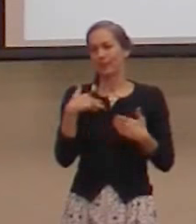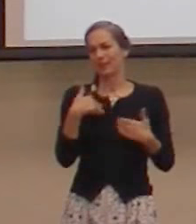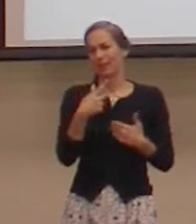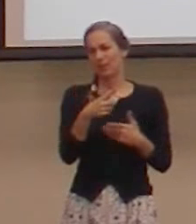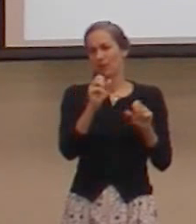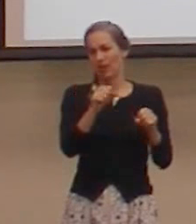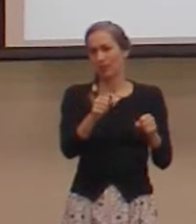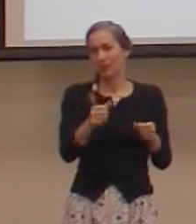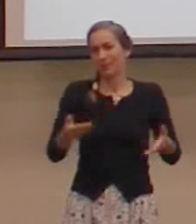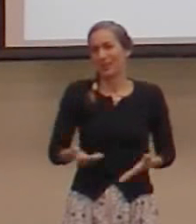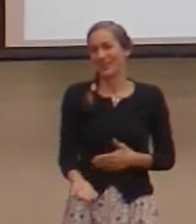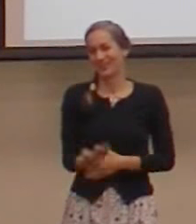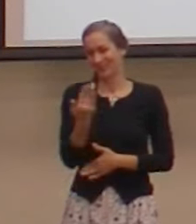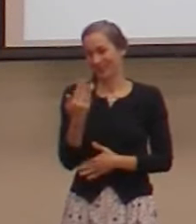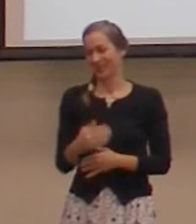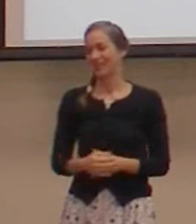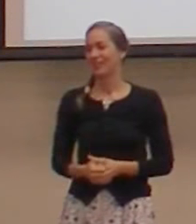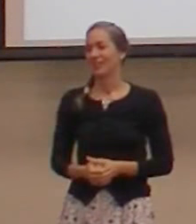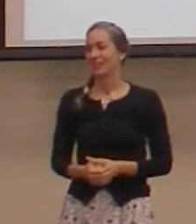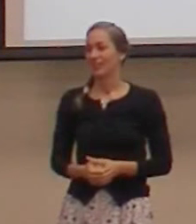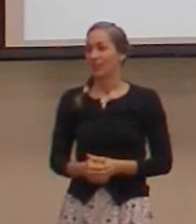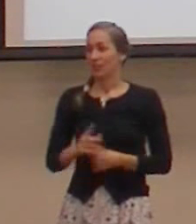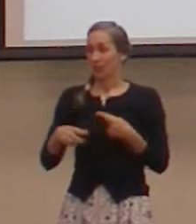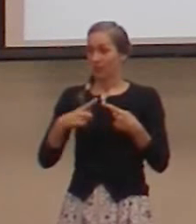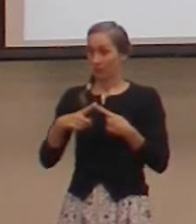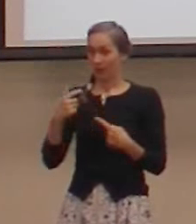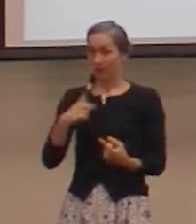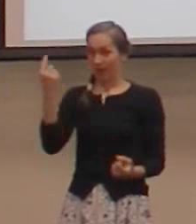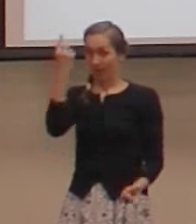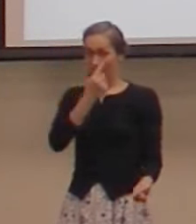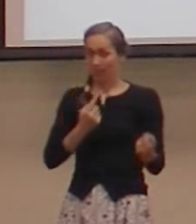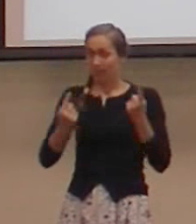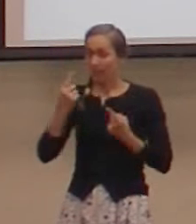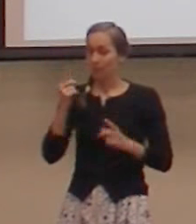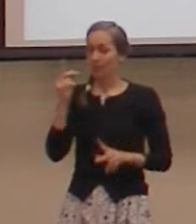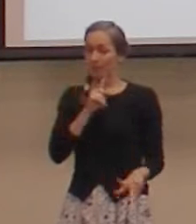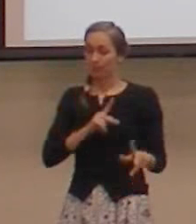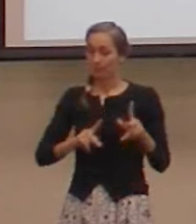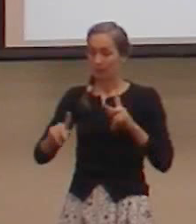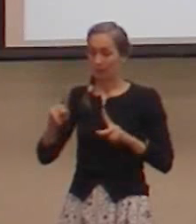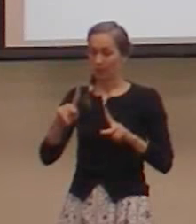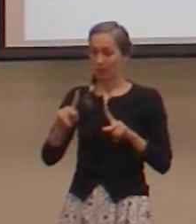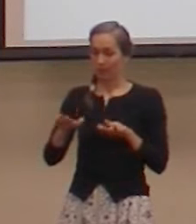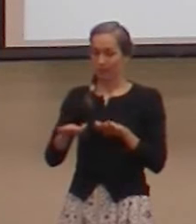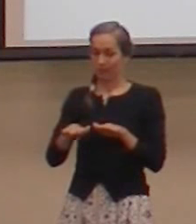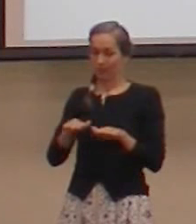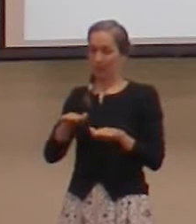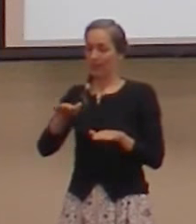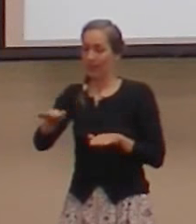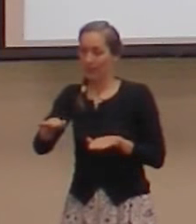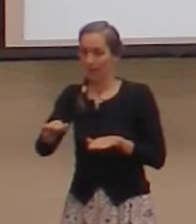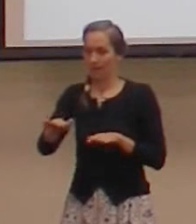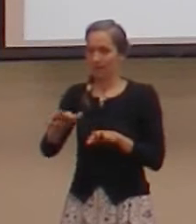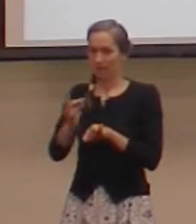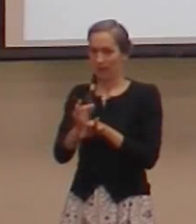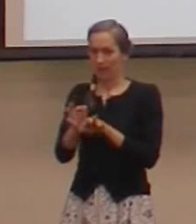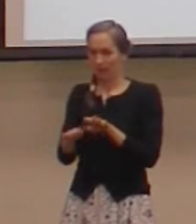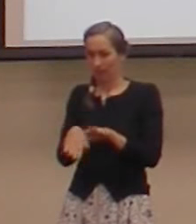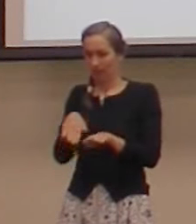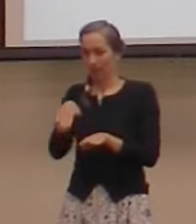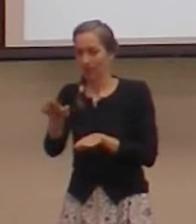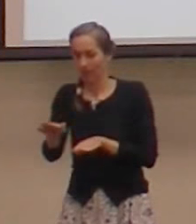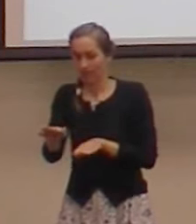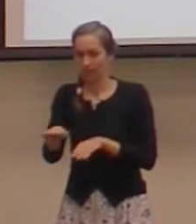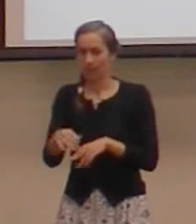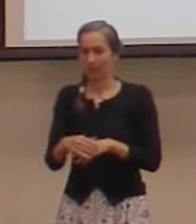be with us this morning. You know, whenever I think about people who step out in faith, that was just a step of